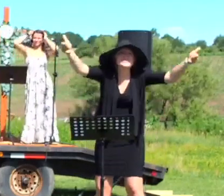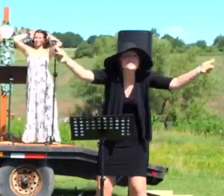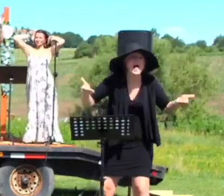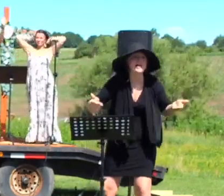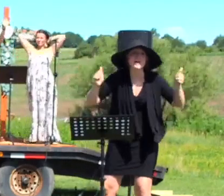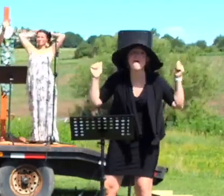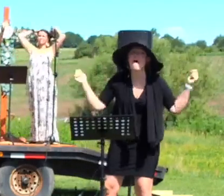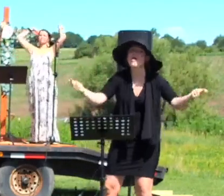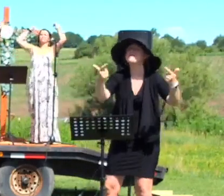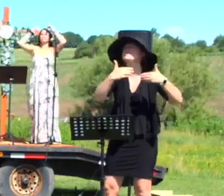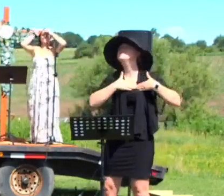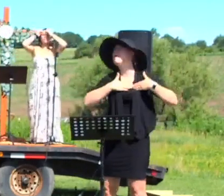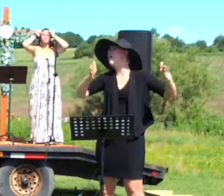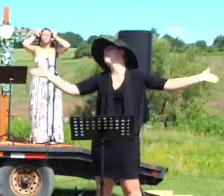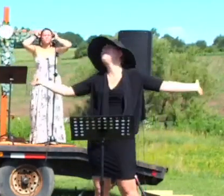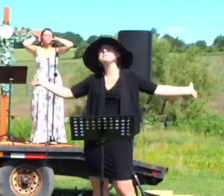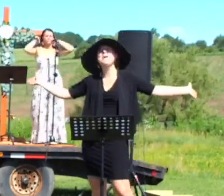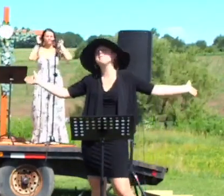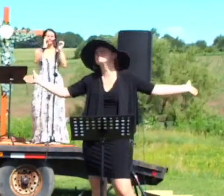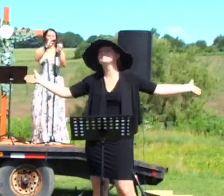just open your hearts and